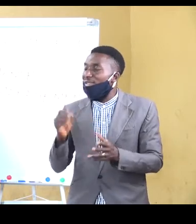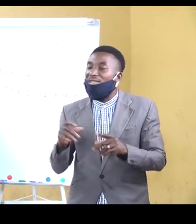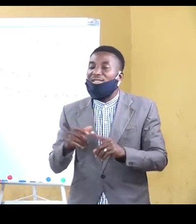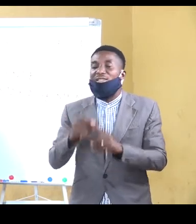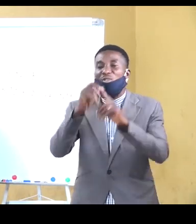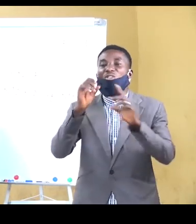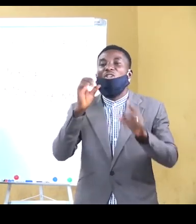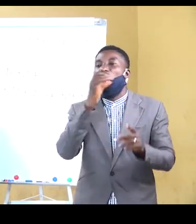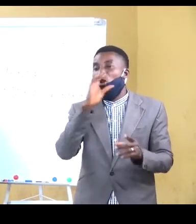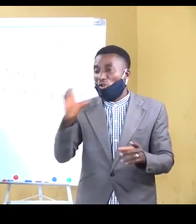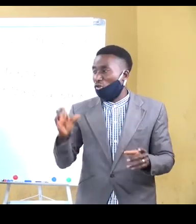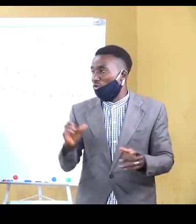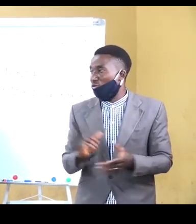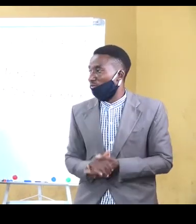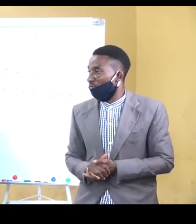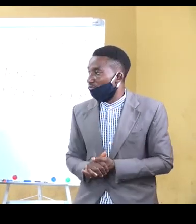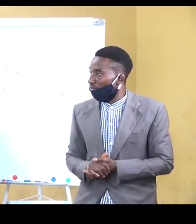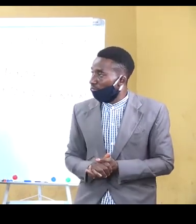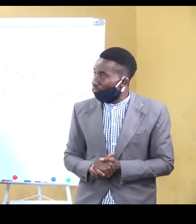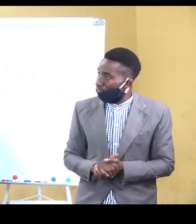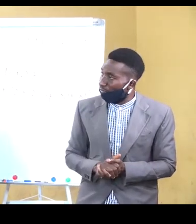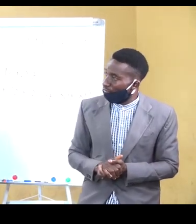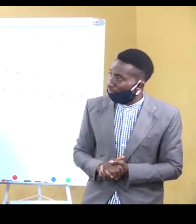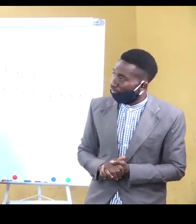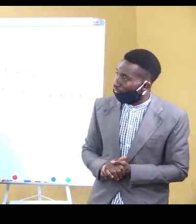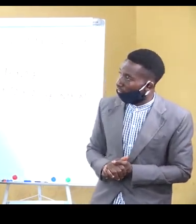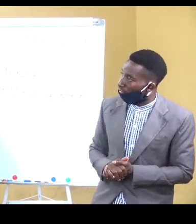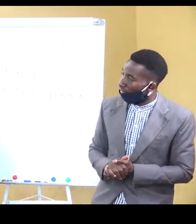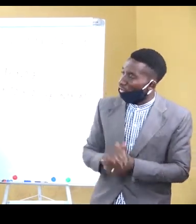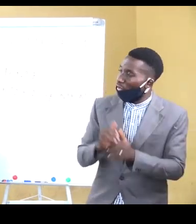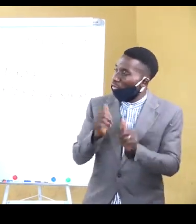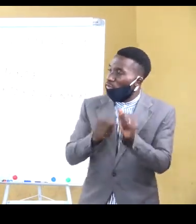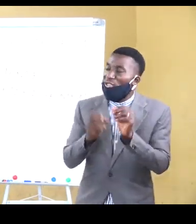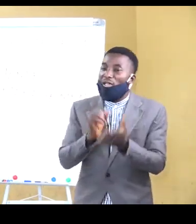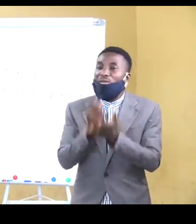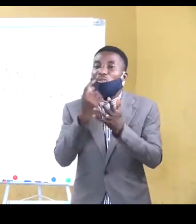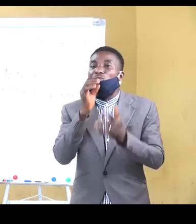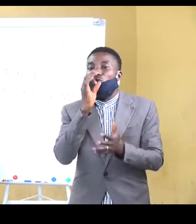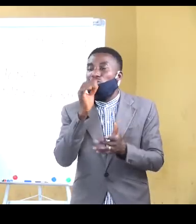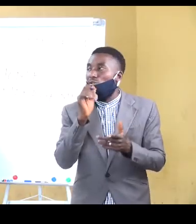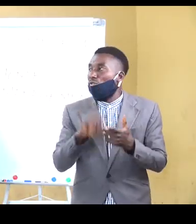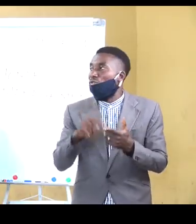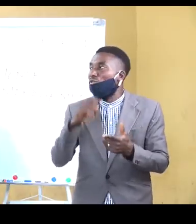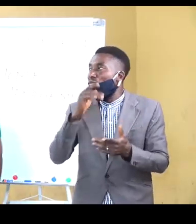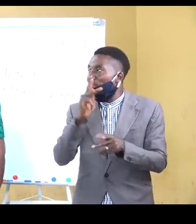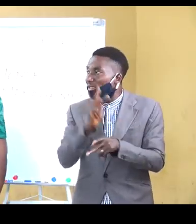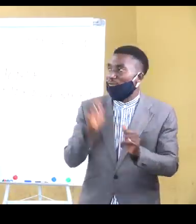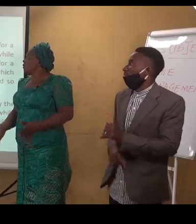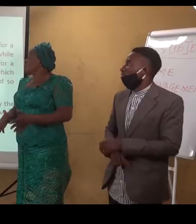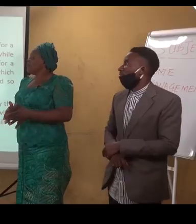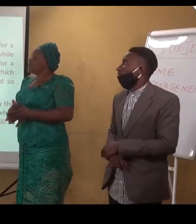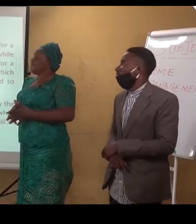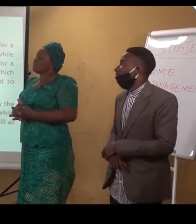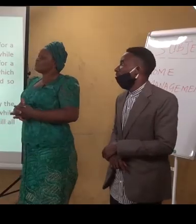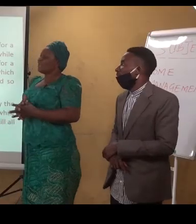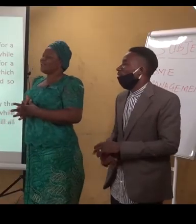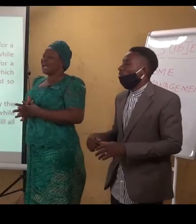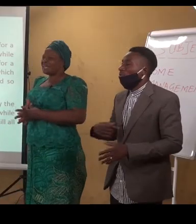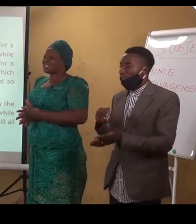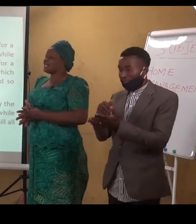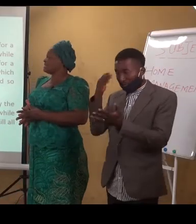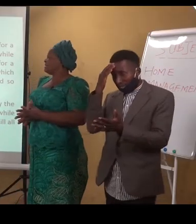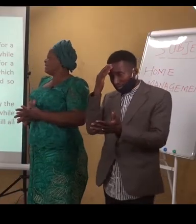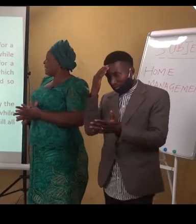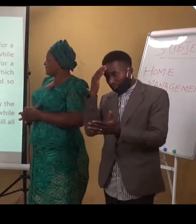and also patina, P-A-T-I-N-A, which helps the food to be preserved. We have learned on